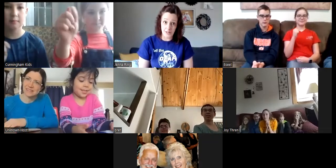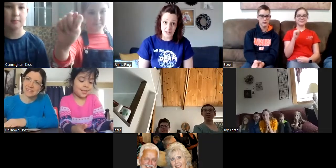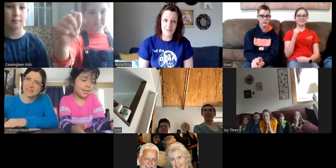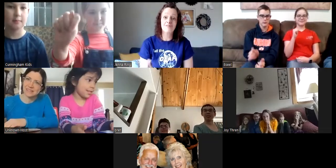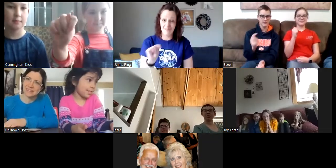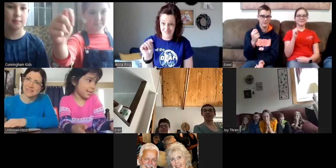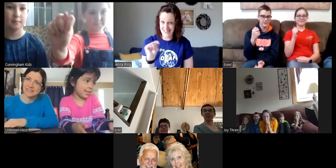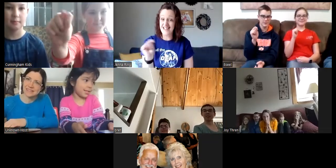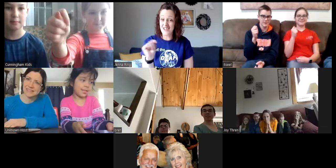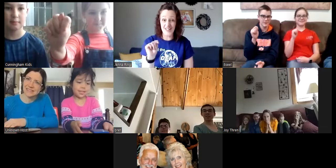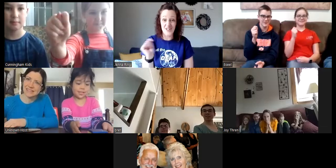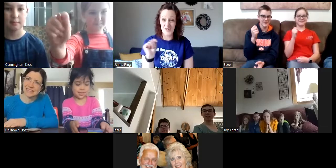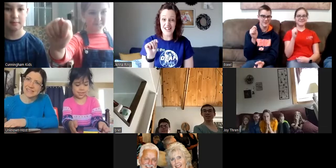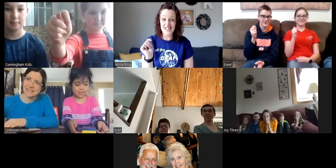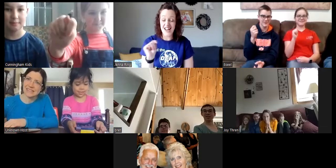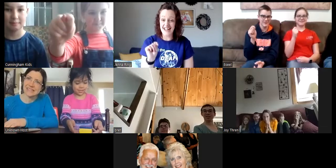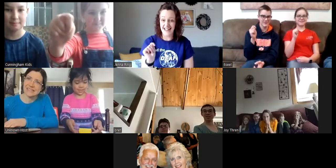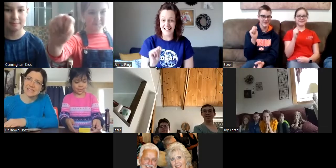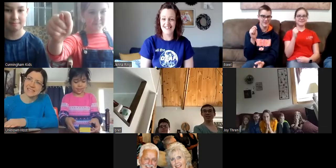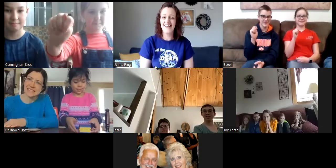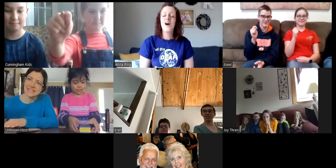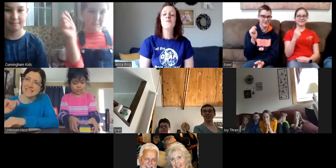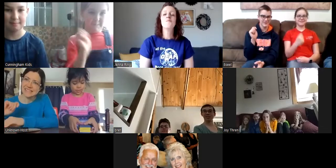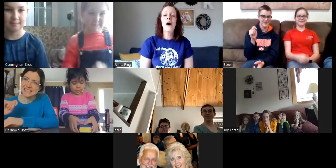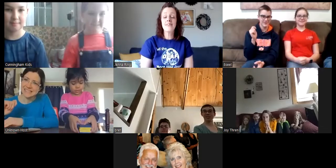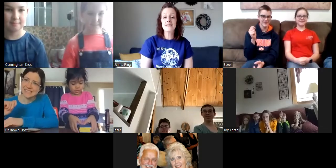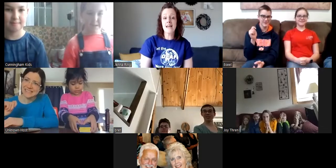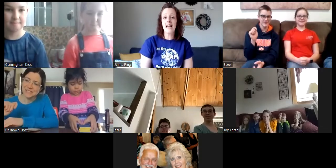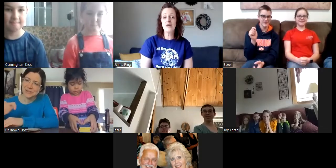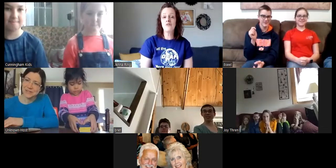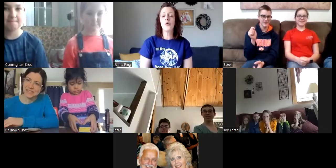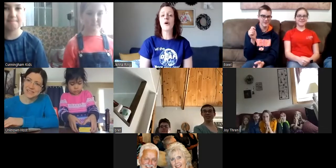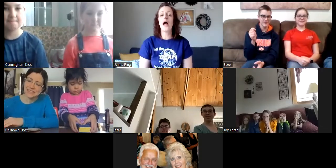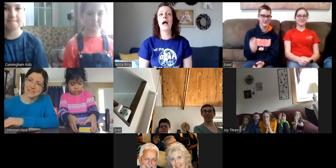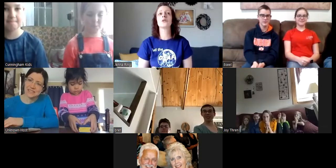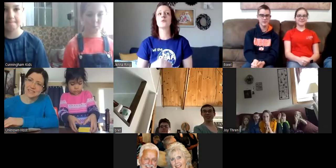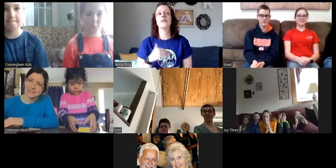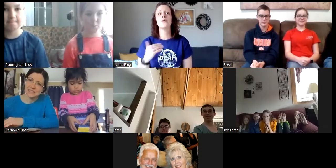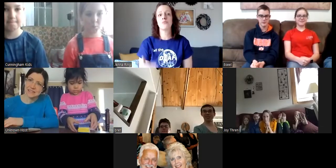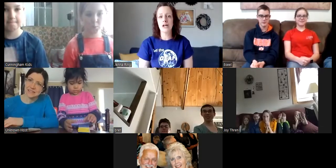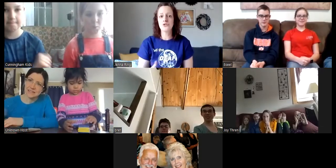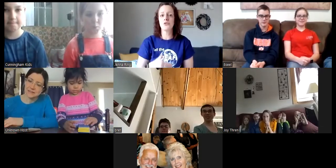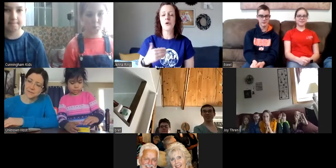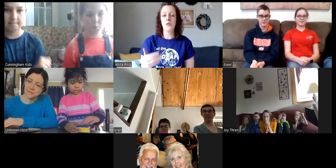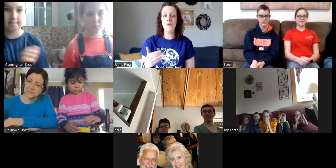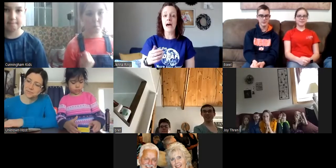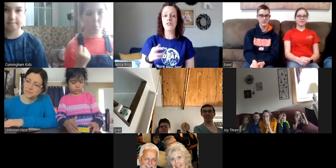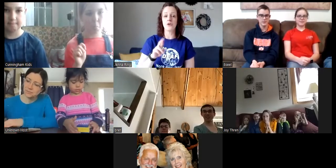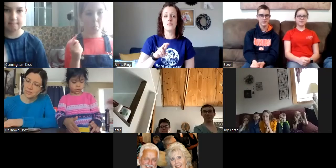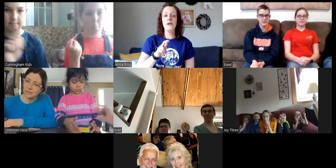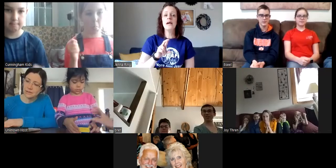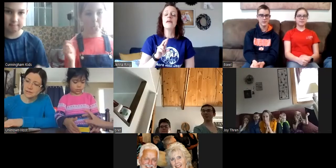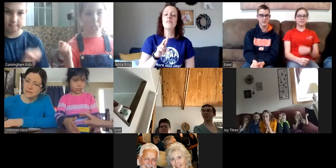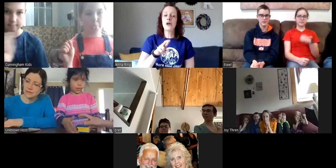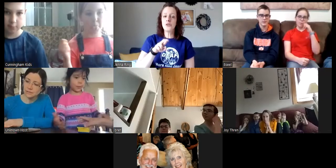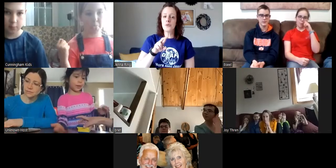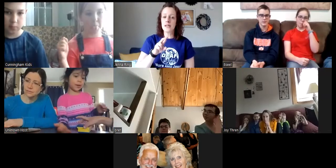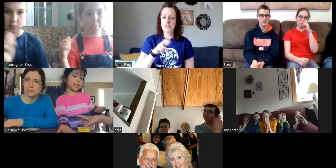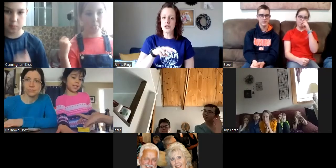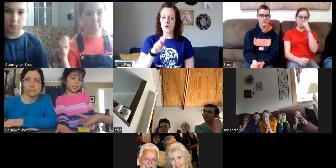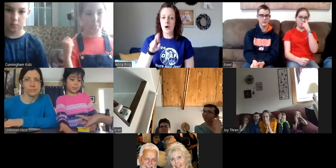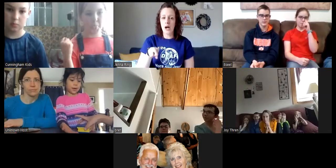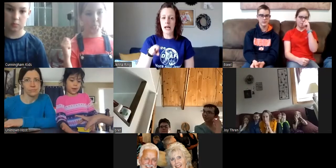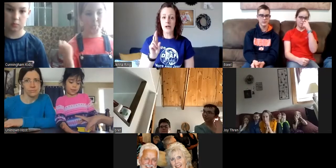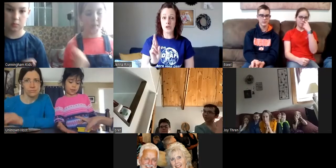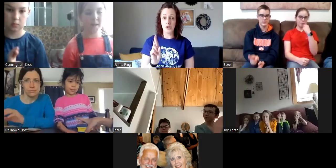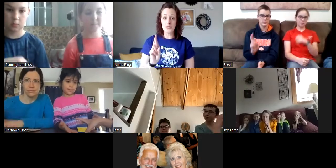need the toilet. That's right, you don't want to shake it. But the sign for actually the restroom or the bathroom, they'll do